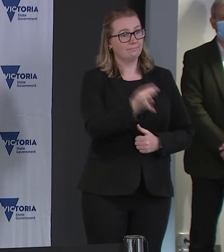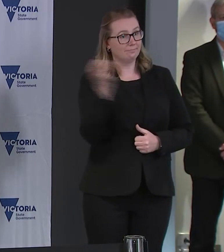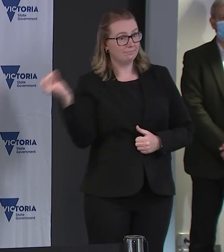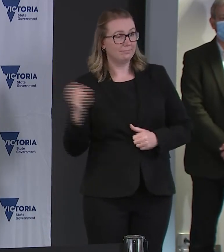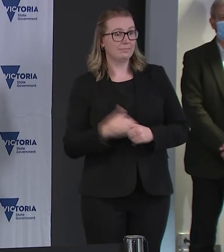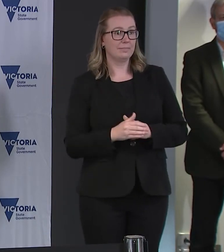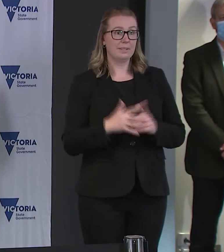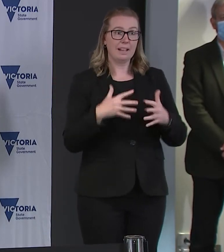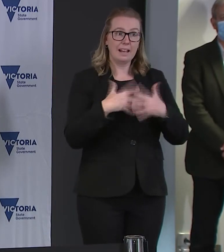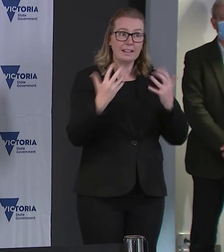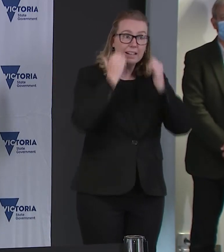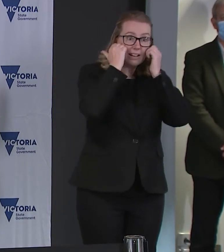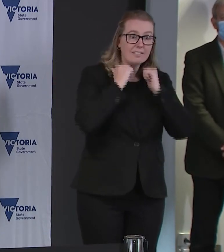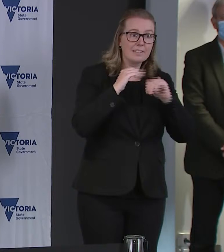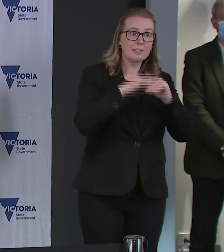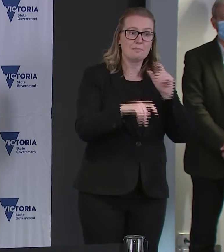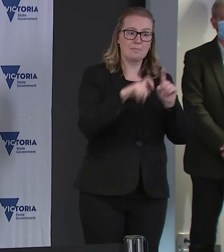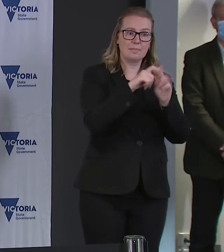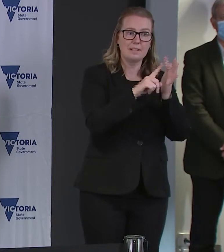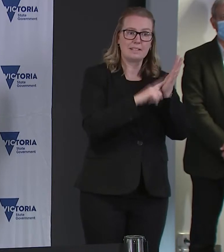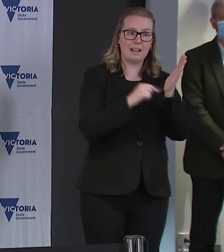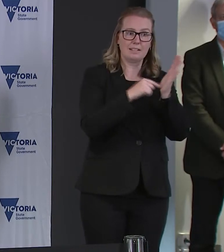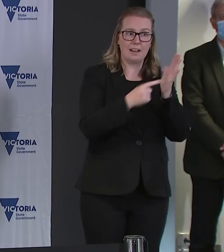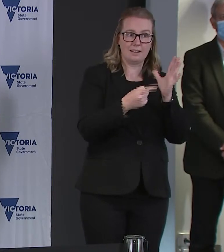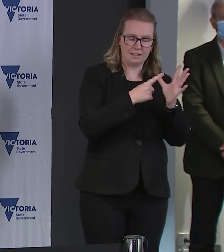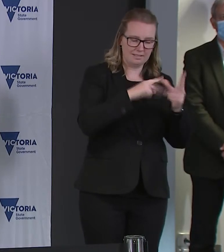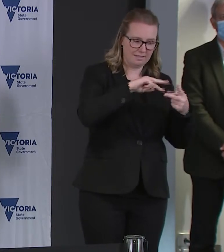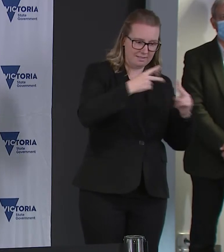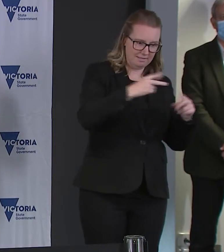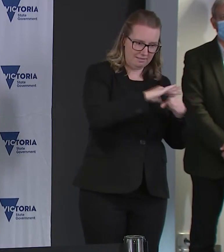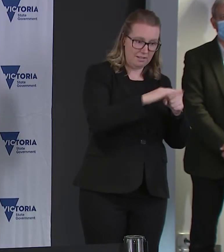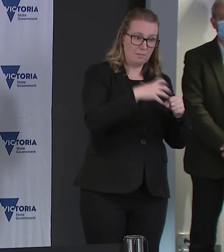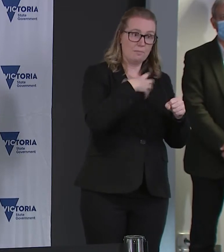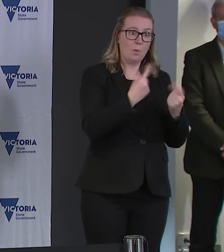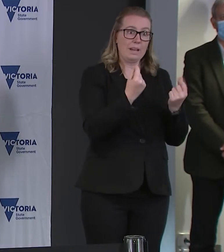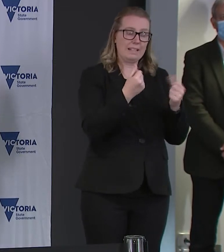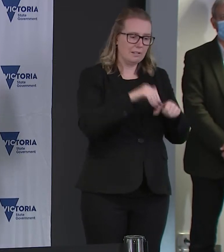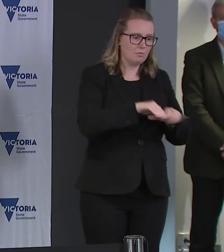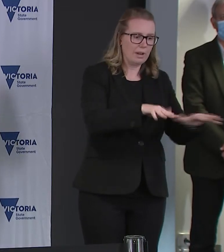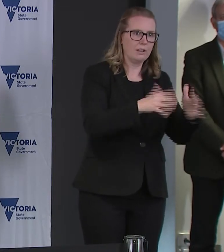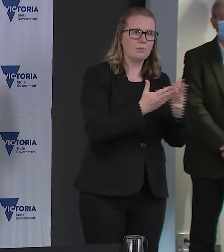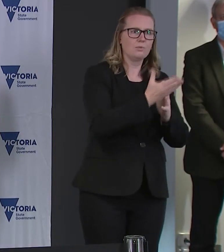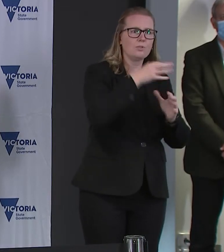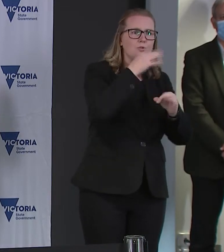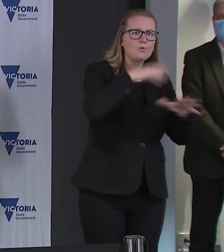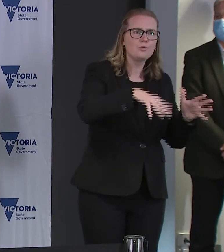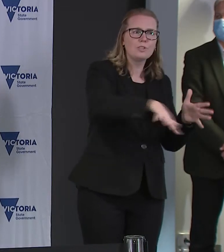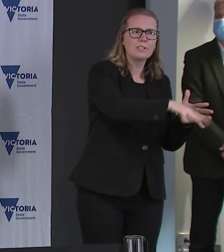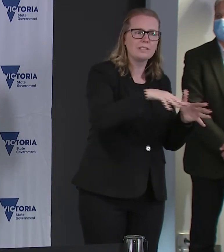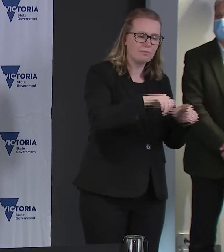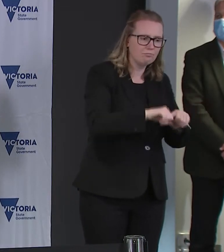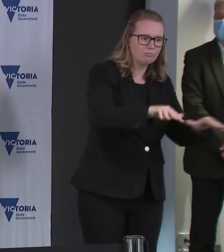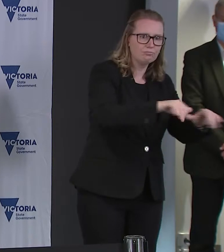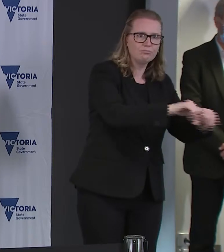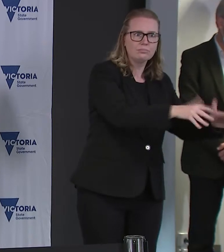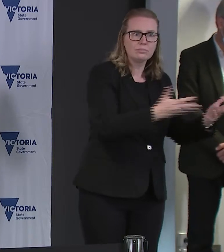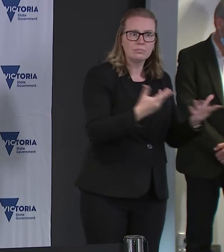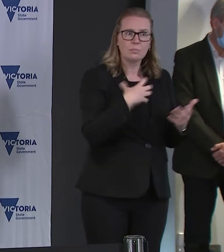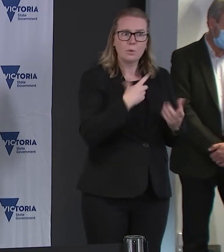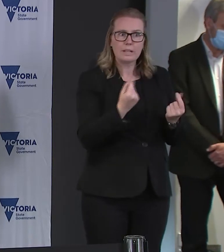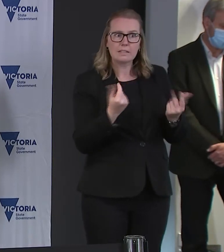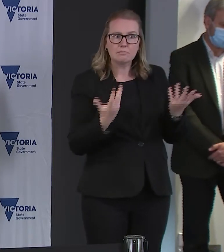the Delta variant of COVID is passing more easily in children? I'll go with that one